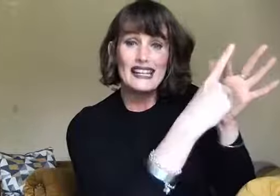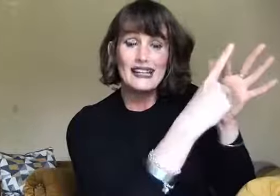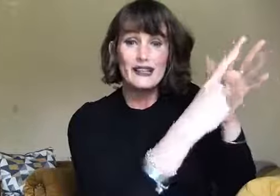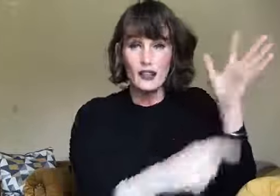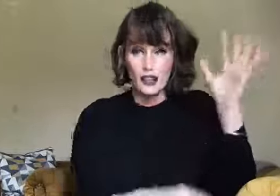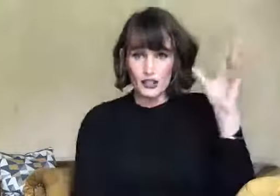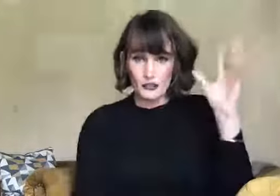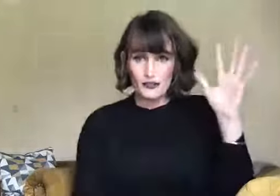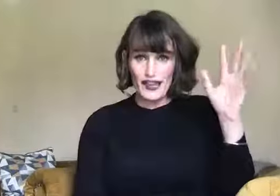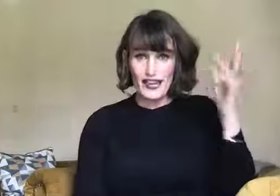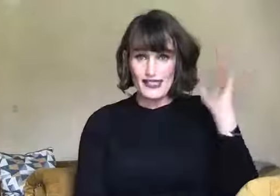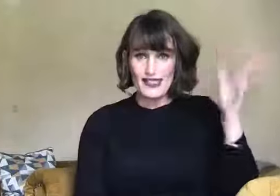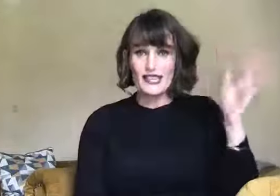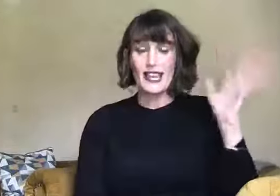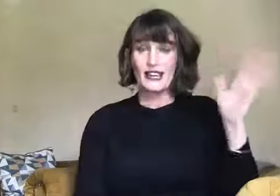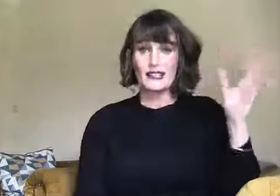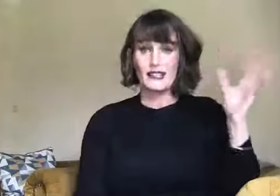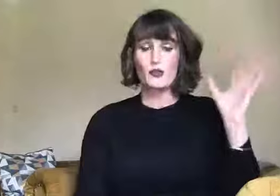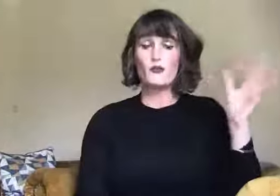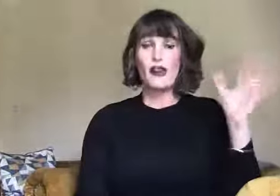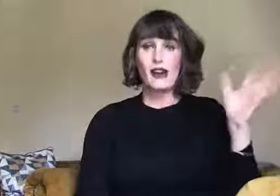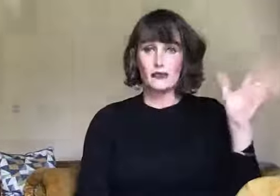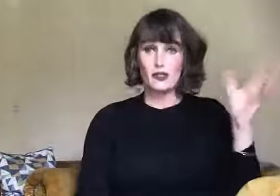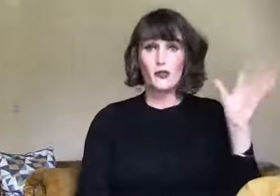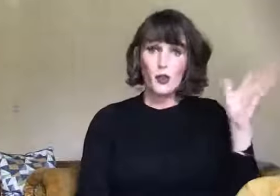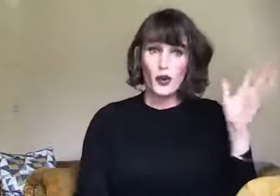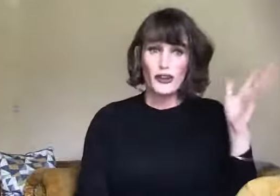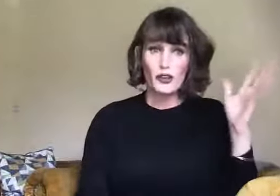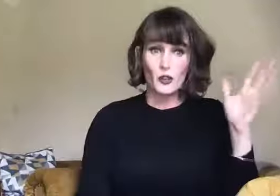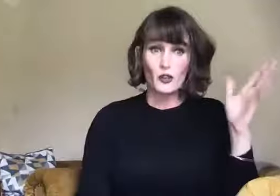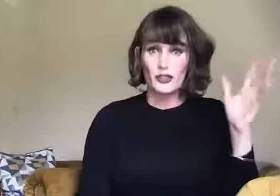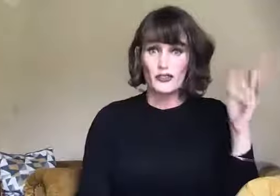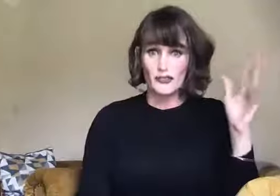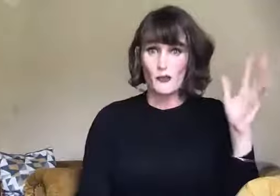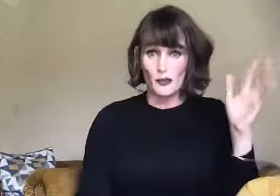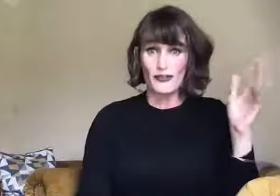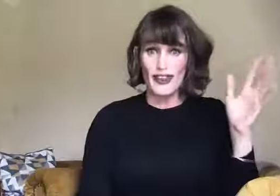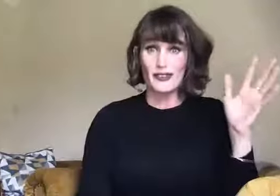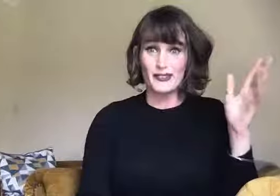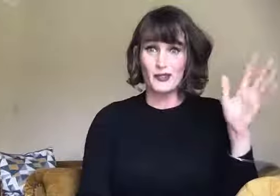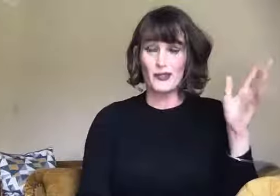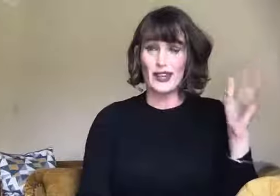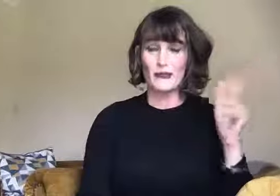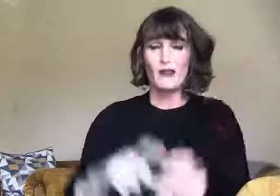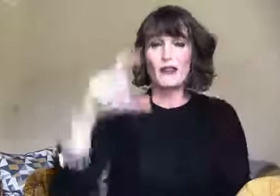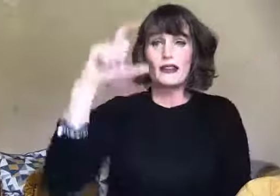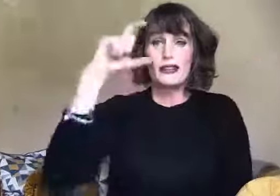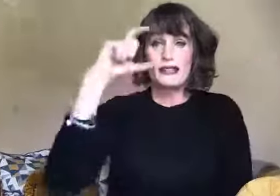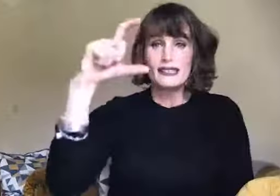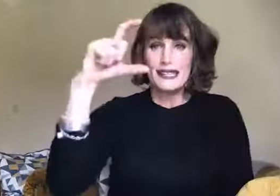C-L-A-I-R-E. Don't forget, this hand is your vowels, and you've got quite a good number of vowels in your name.